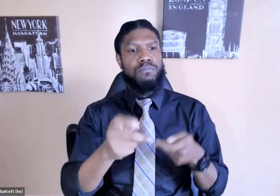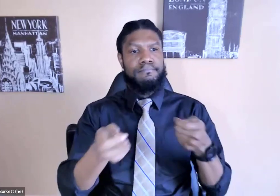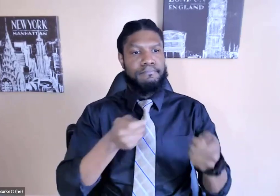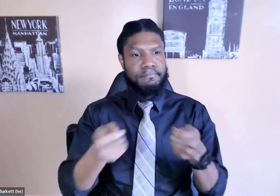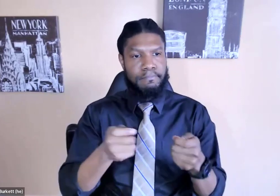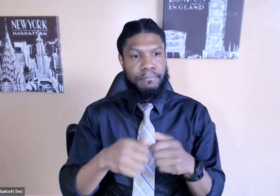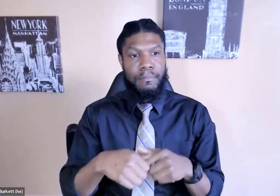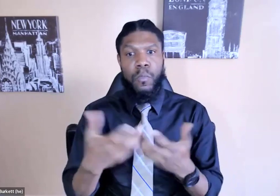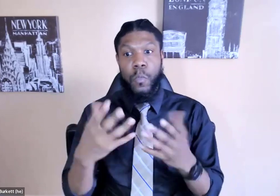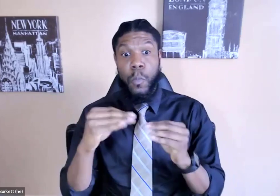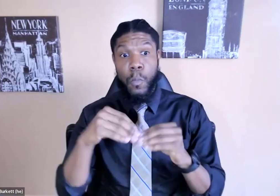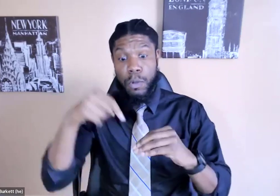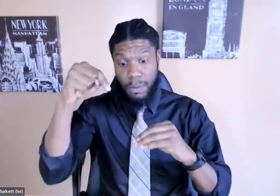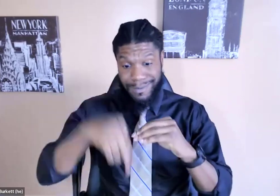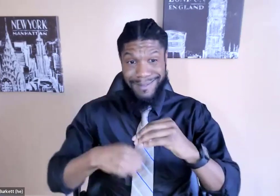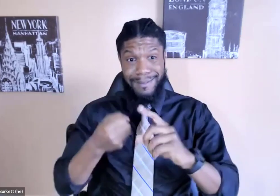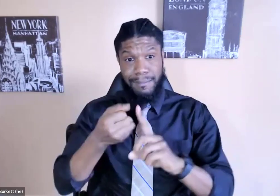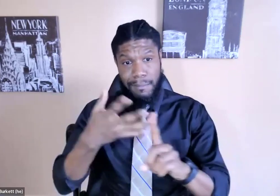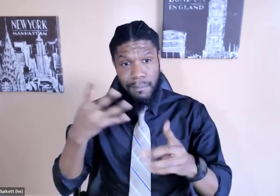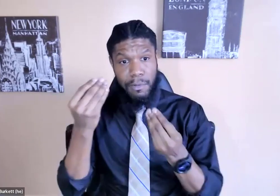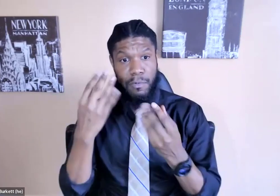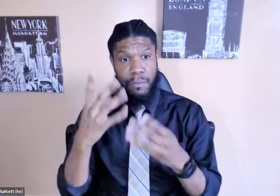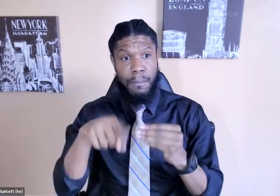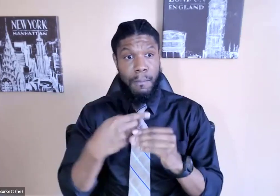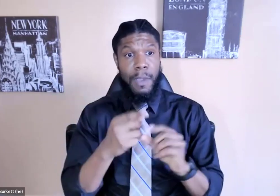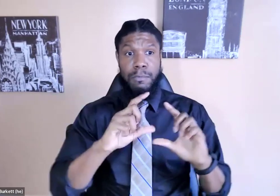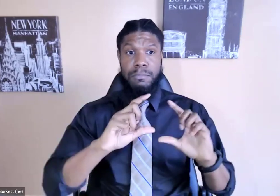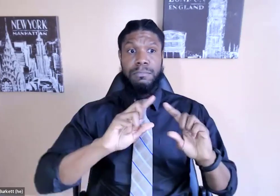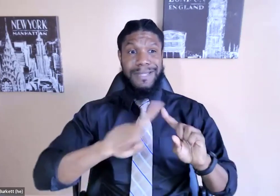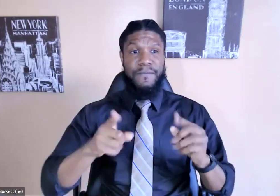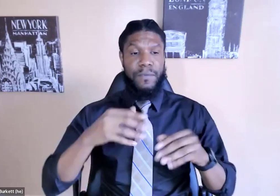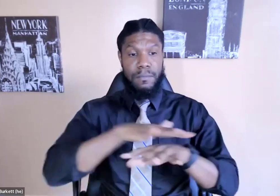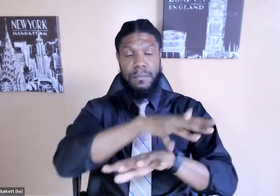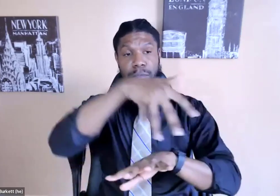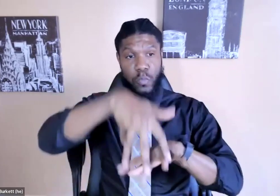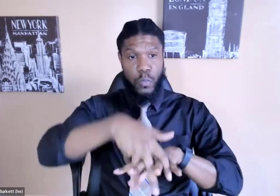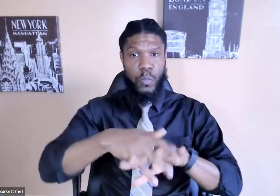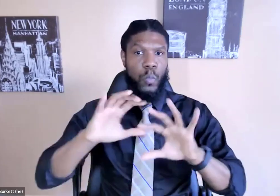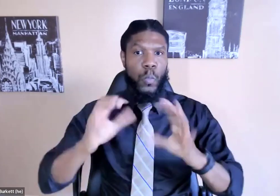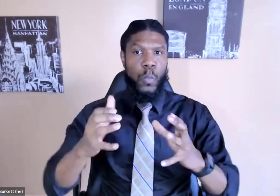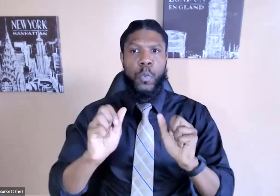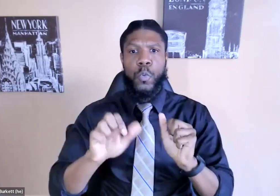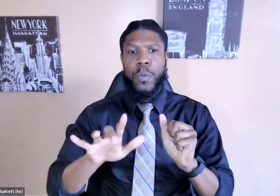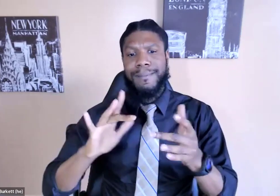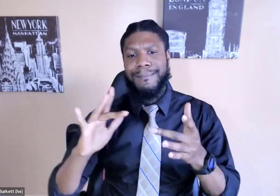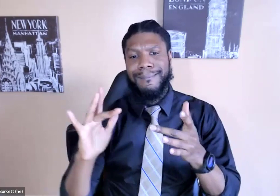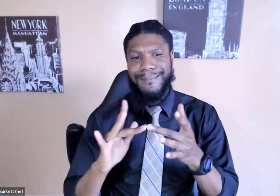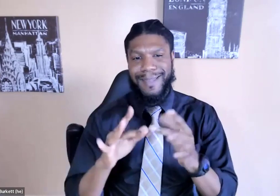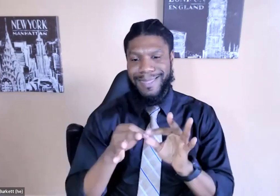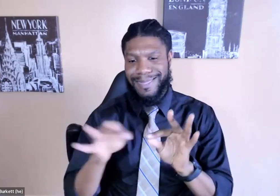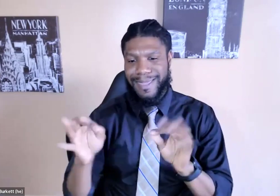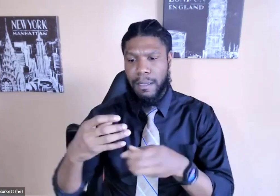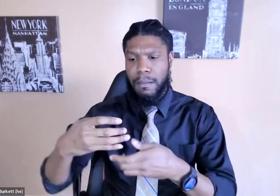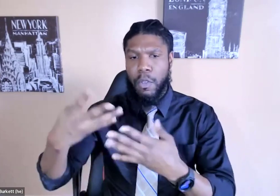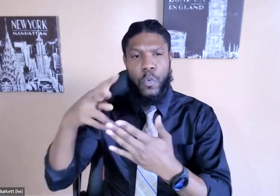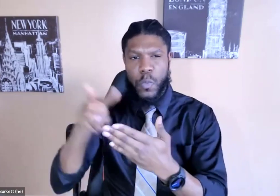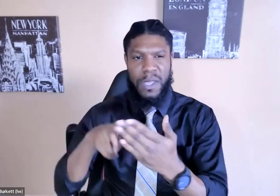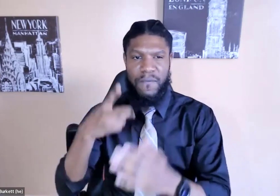you can support and learn more about those who have sustained Indigenous community and territory in spite of the injustices committed against